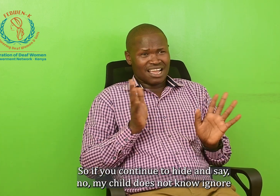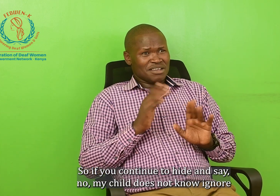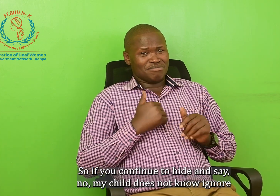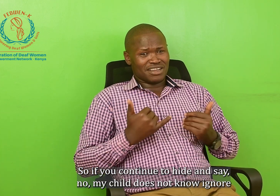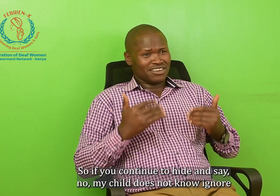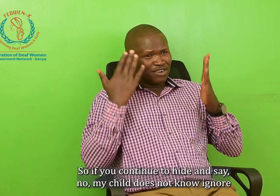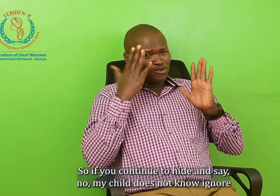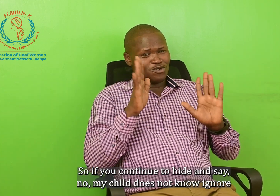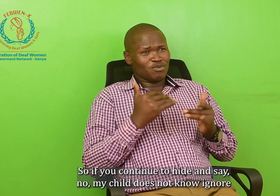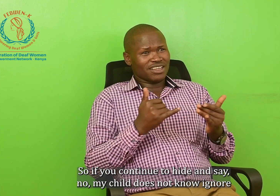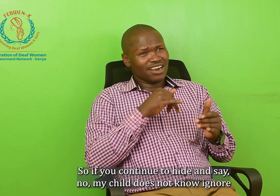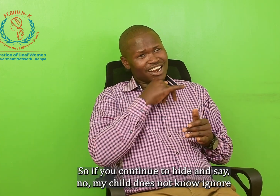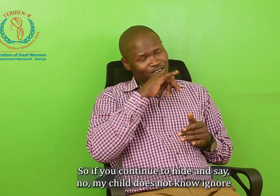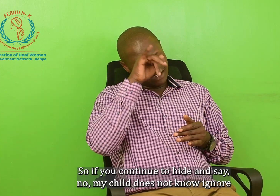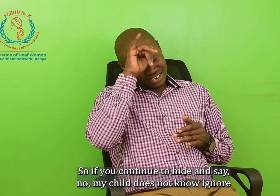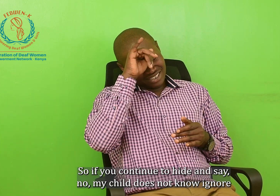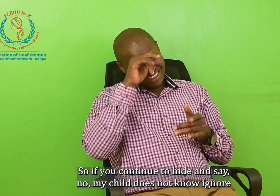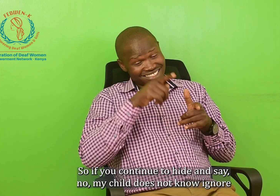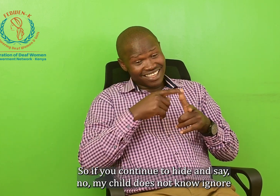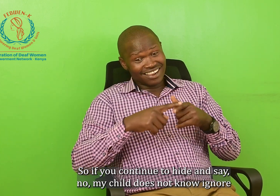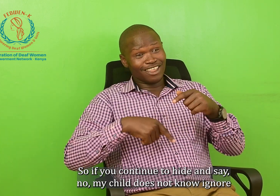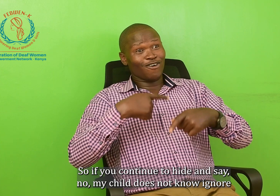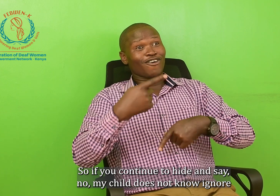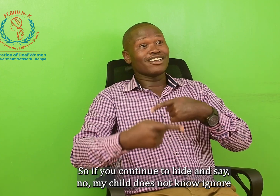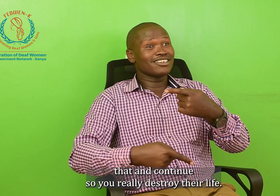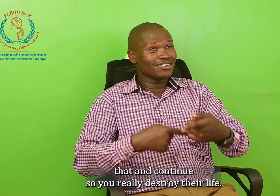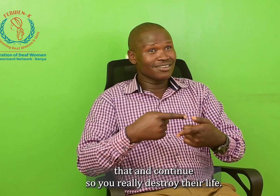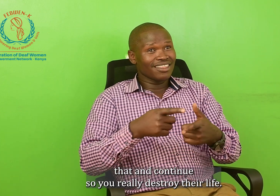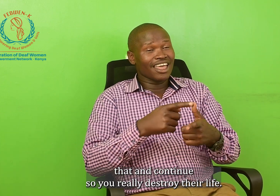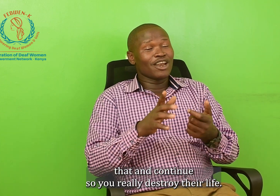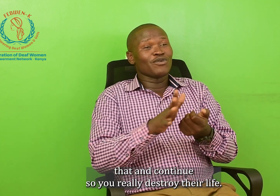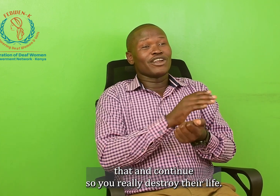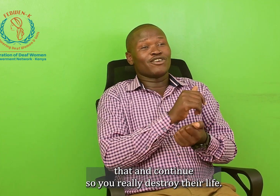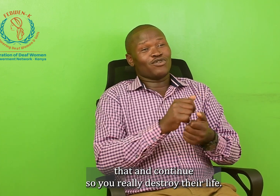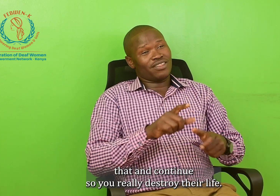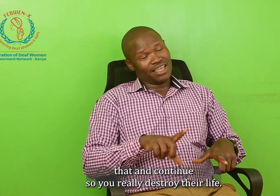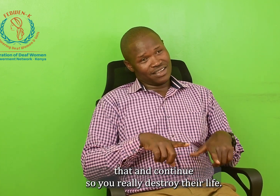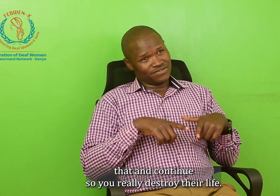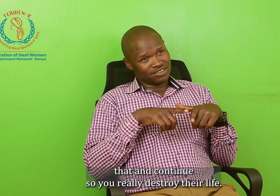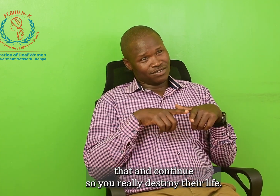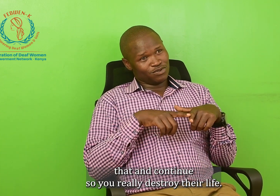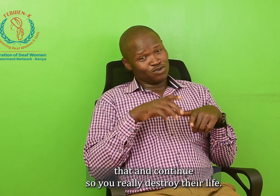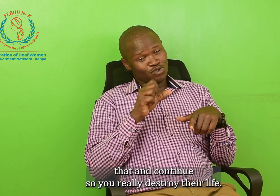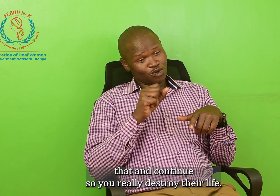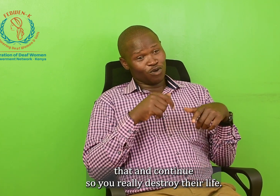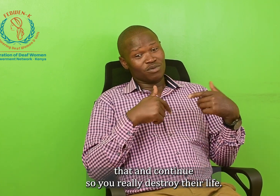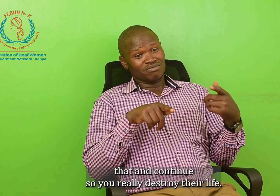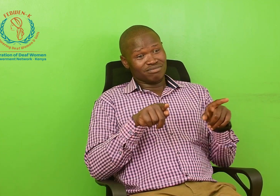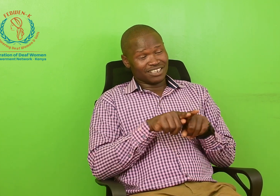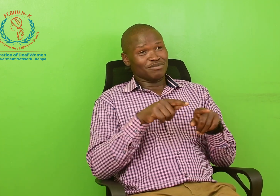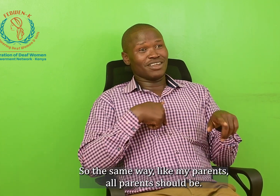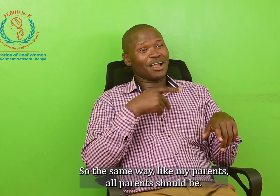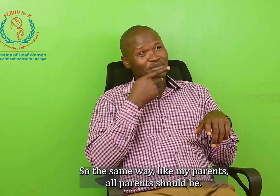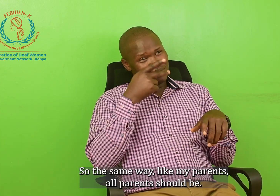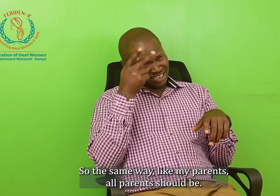continue to hide and say, no, my child does not know, ignore that and continue, so you will destroy their life. So the same